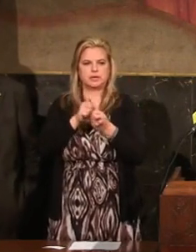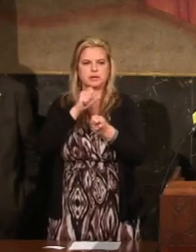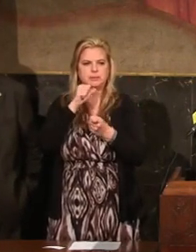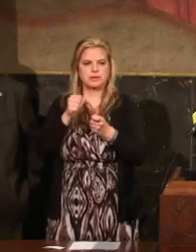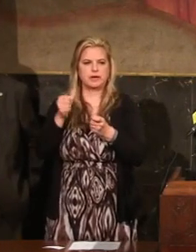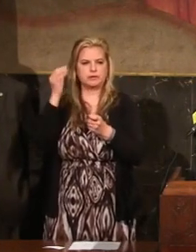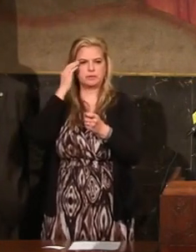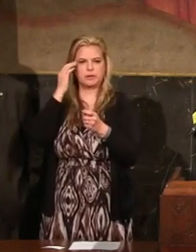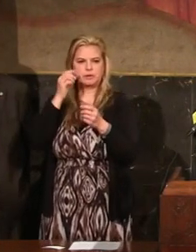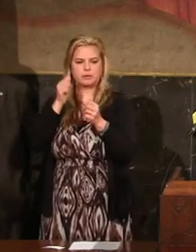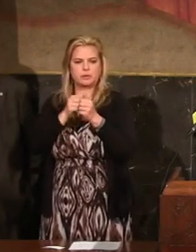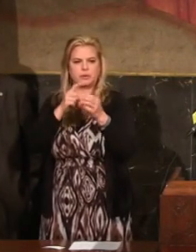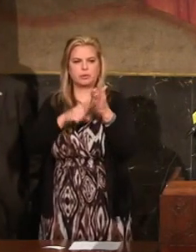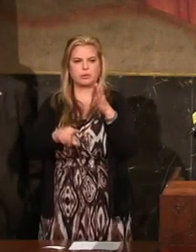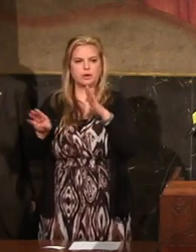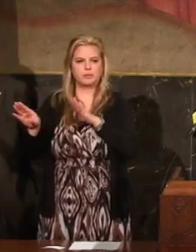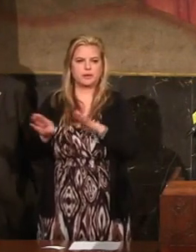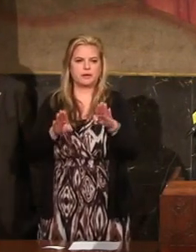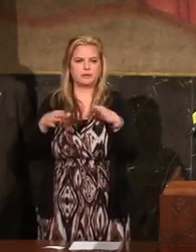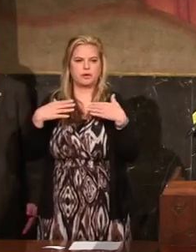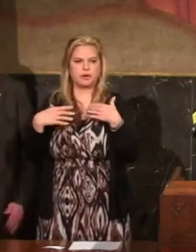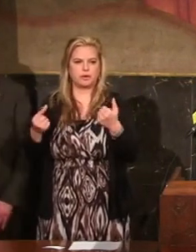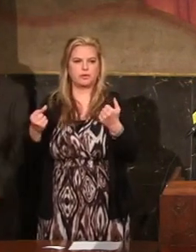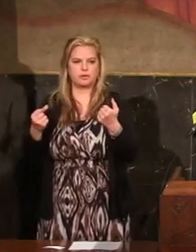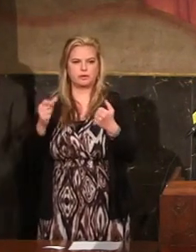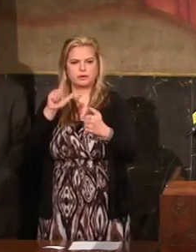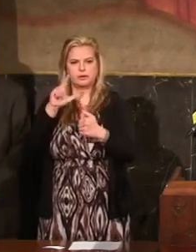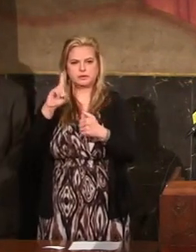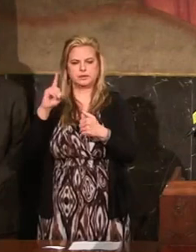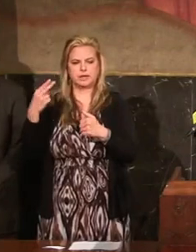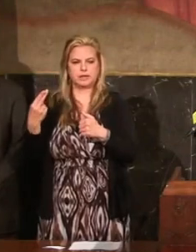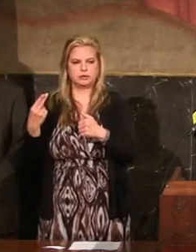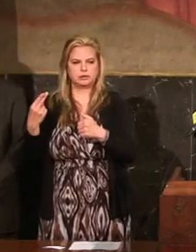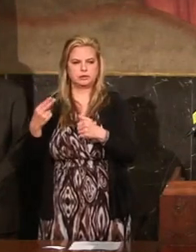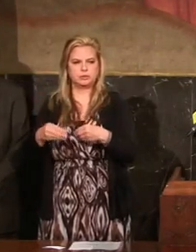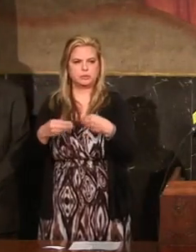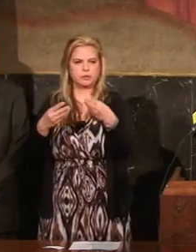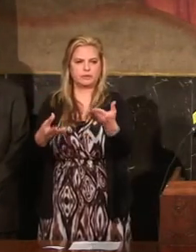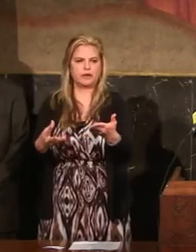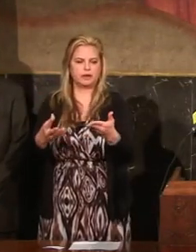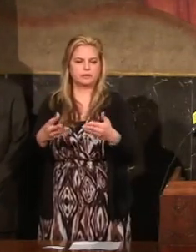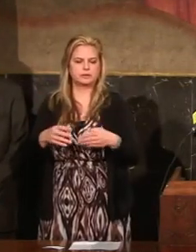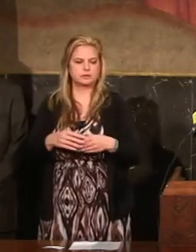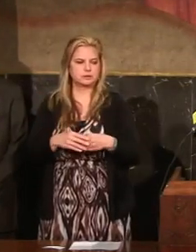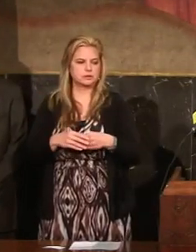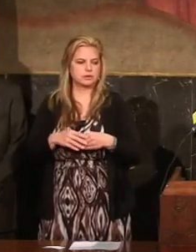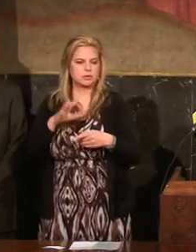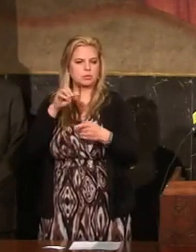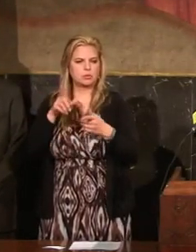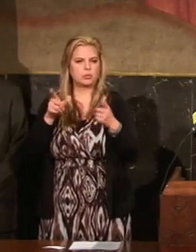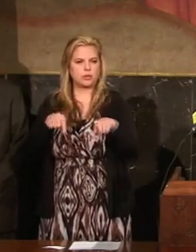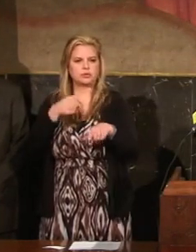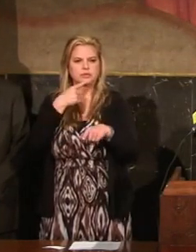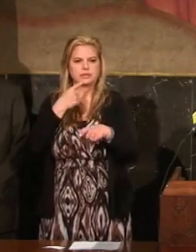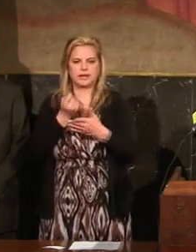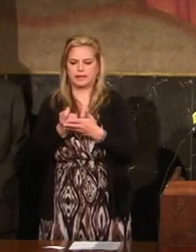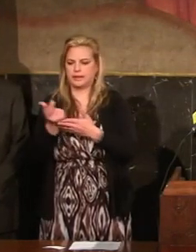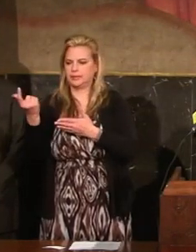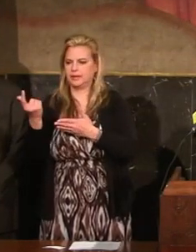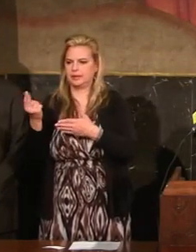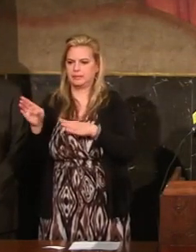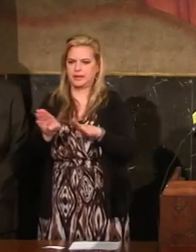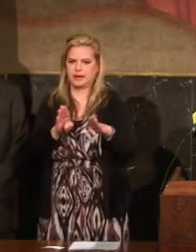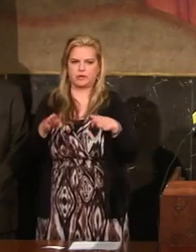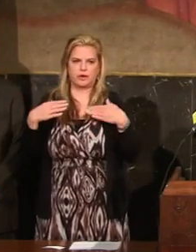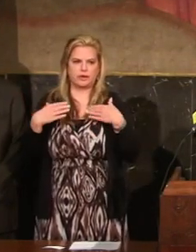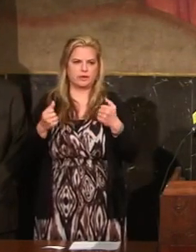with what behavioral health programs OBH provides. So when you say eliminating behavioral